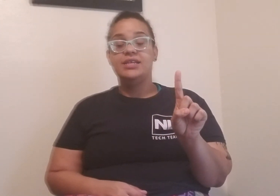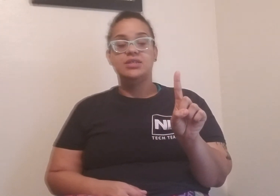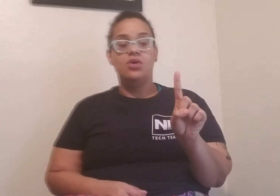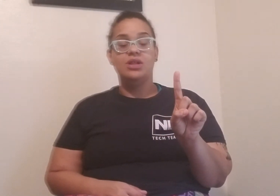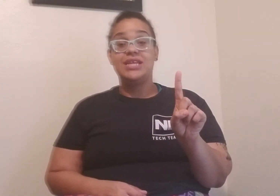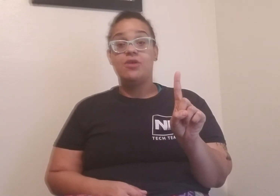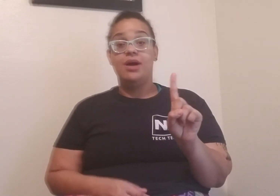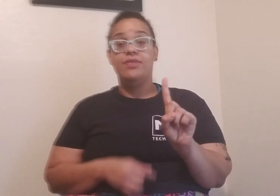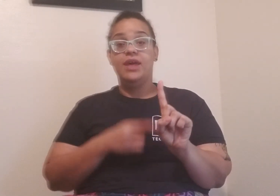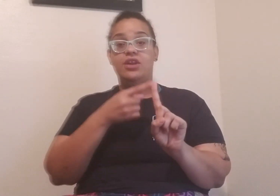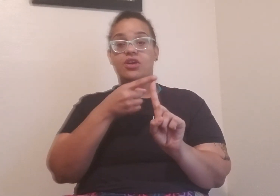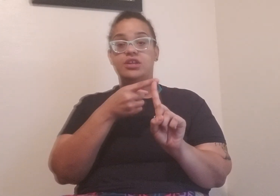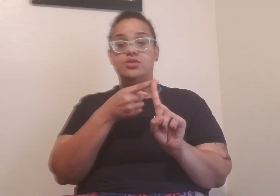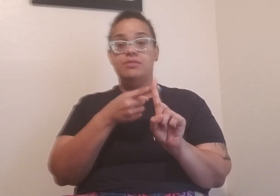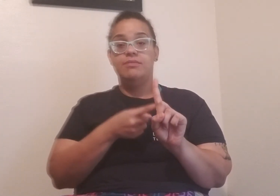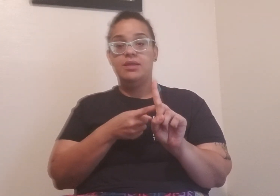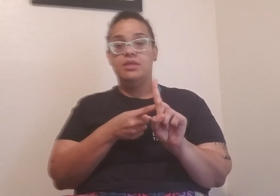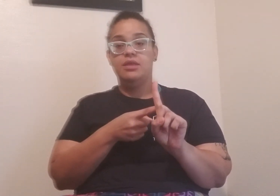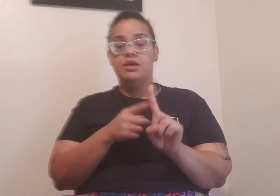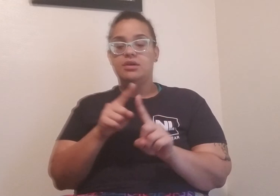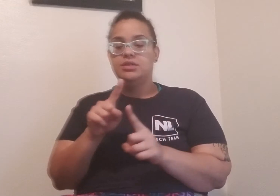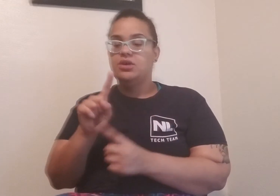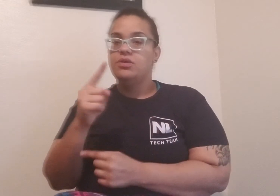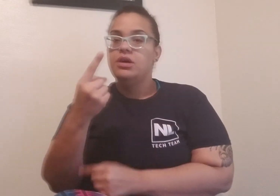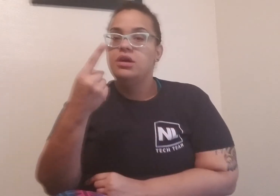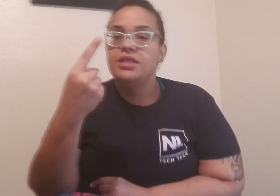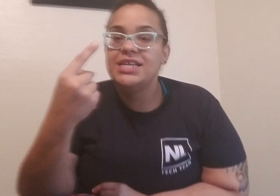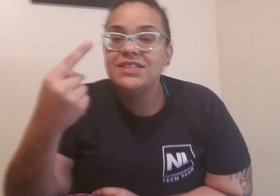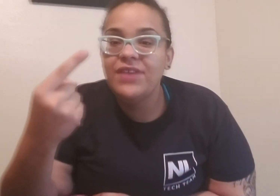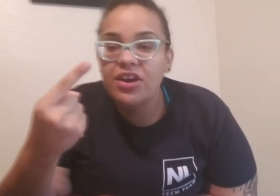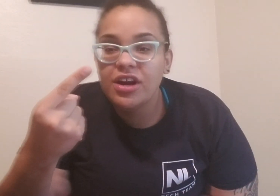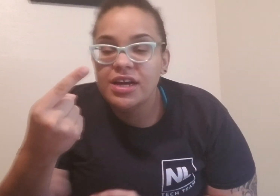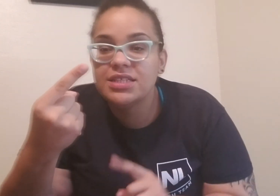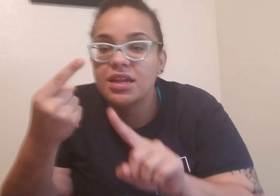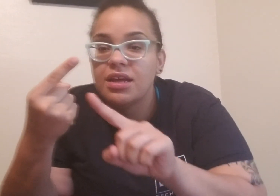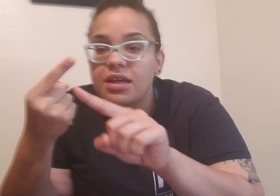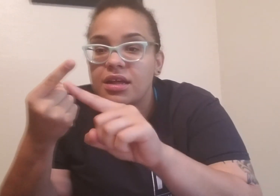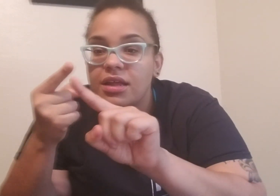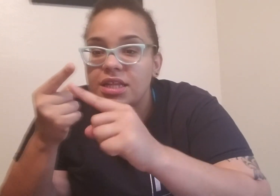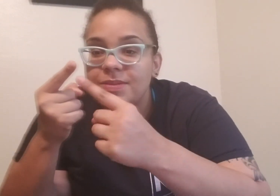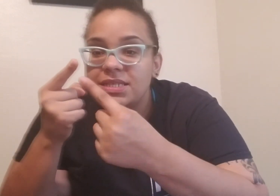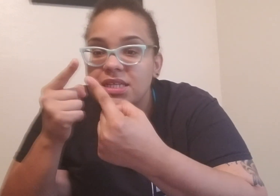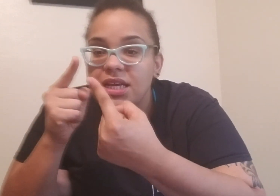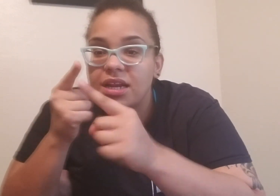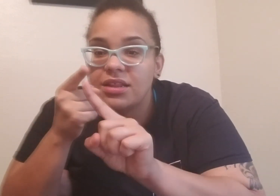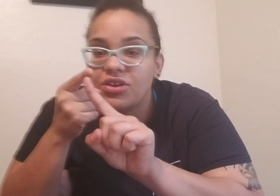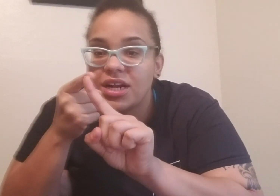the whole entire month, and you're going to do month. So this finger is going to, it's basically going to, they're going to